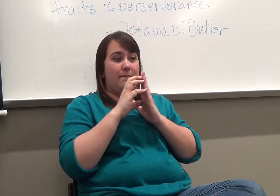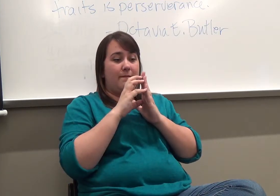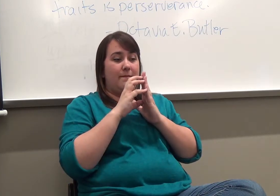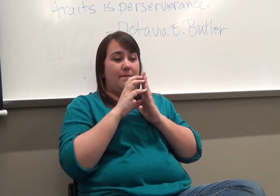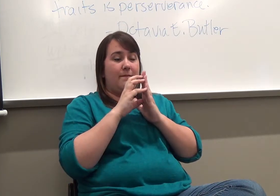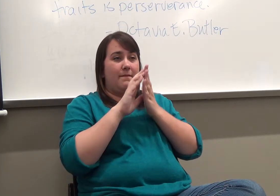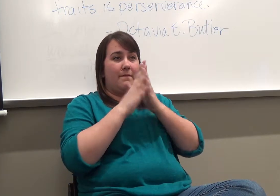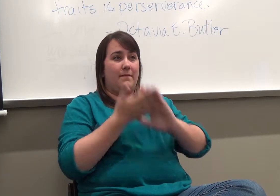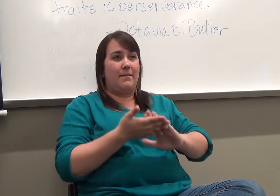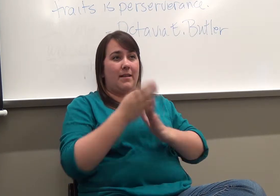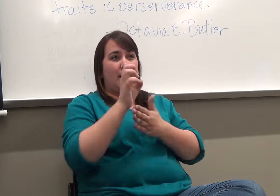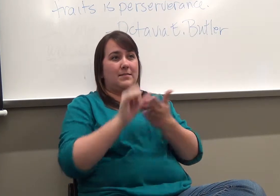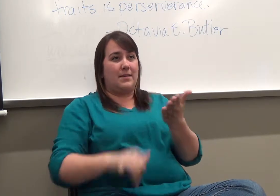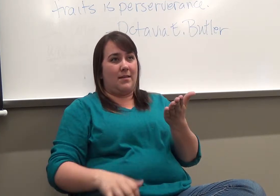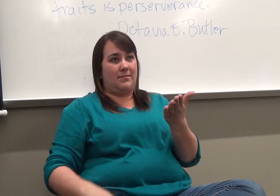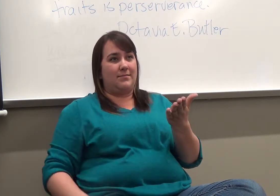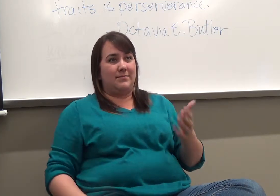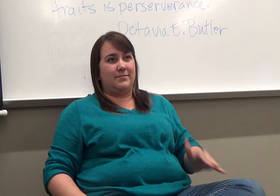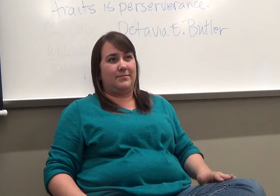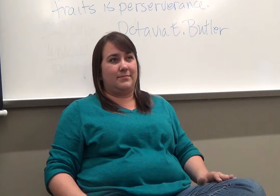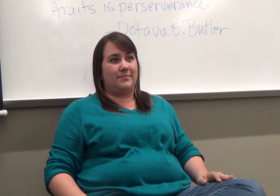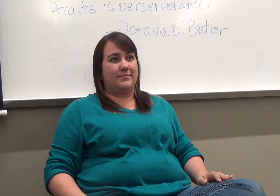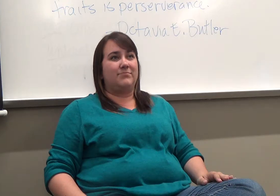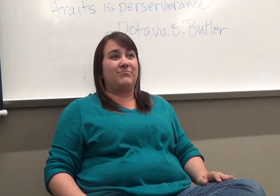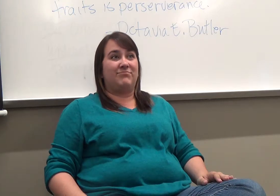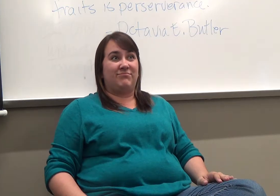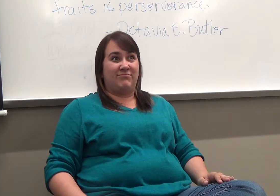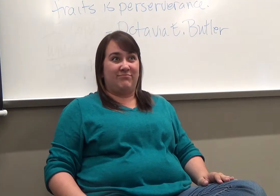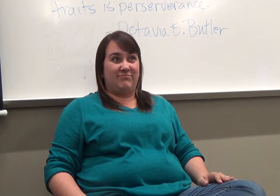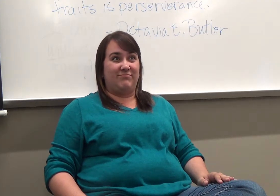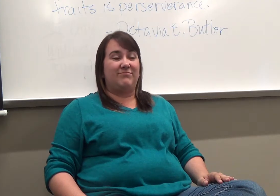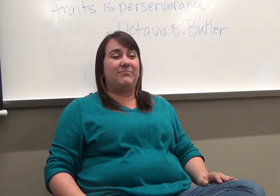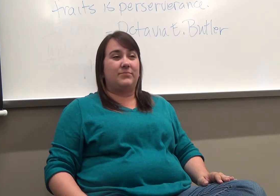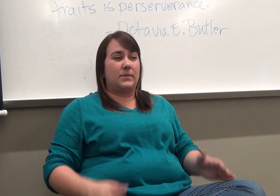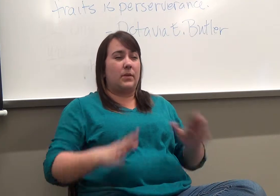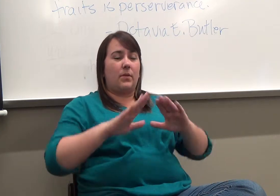into an essay, okay? And the way we're going to do that is